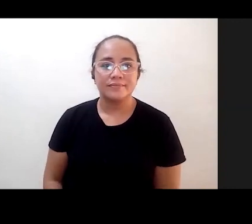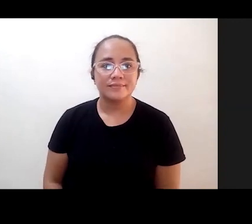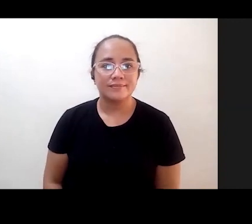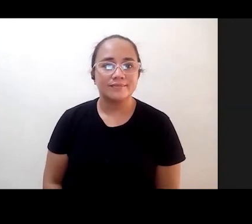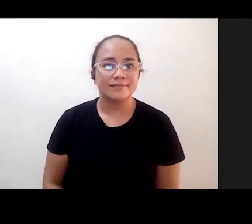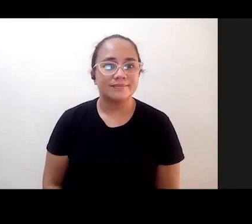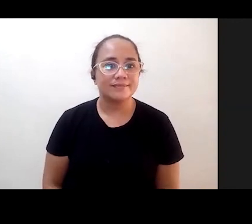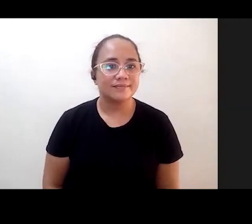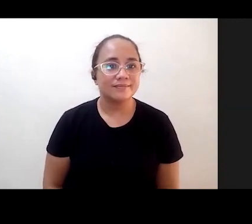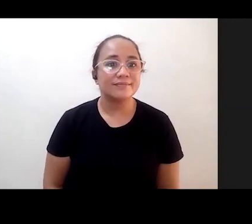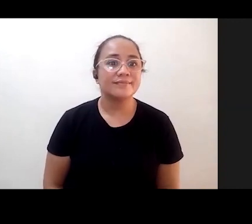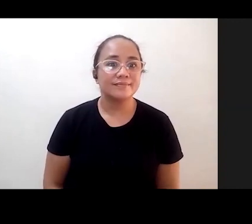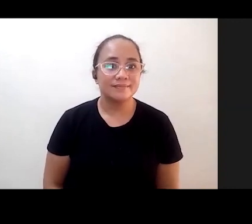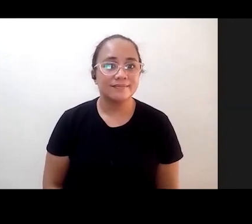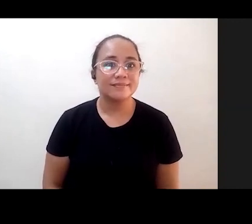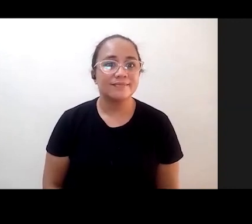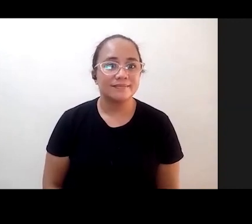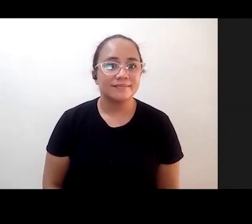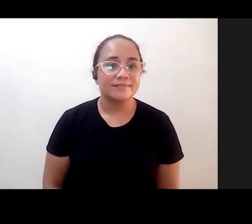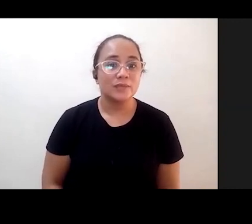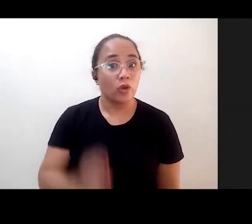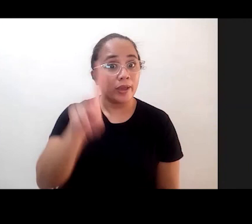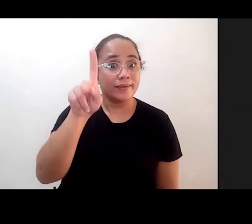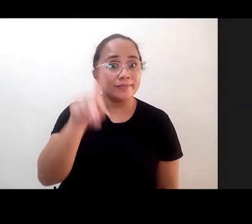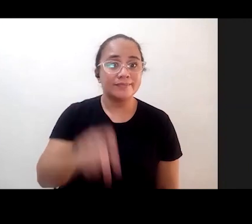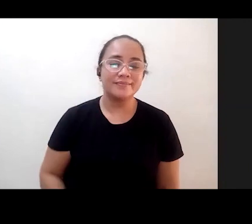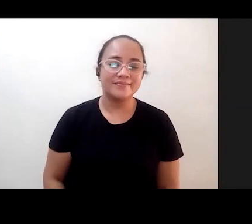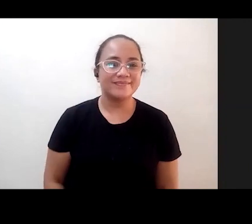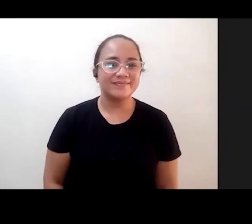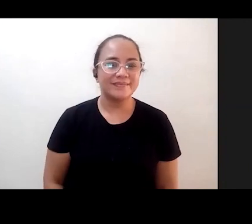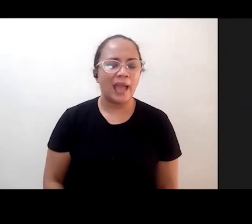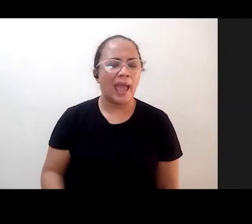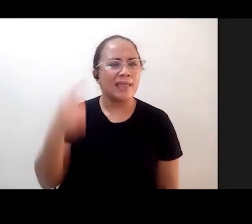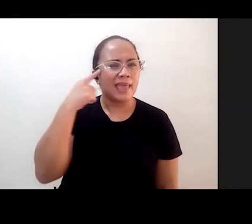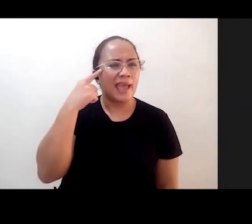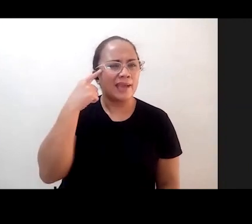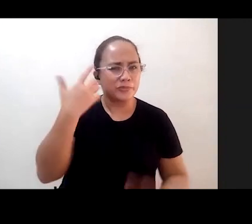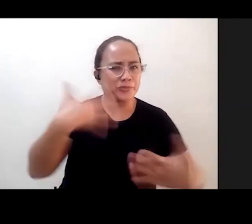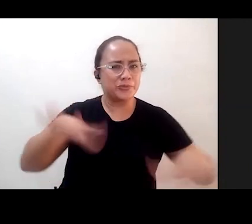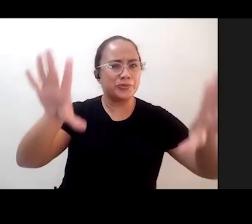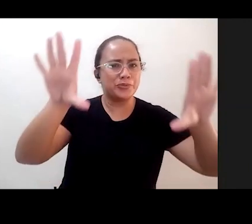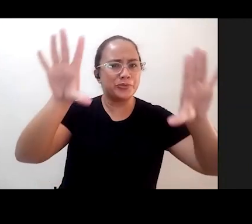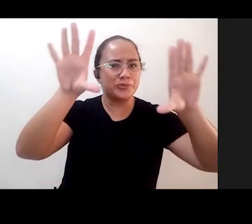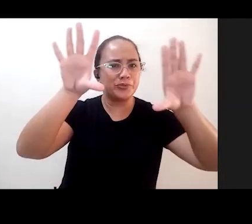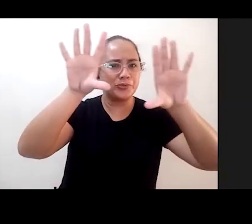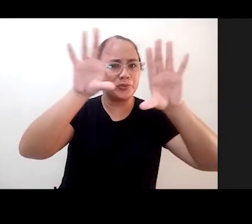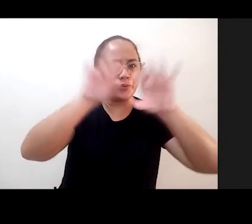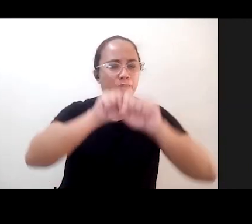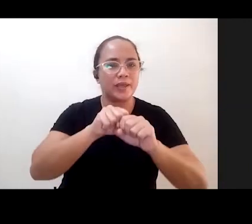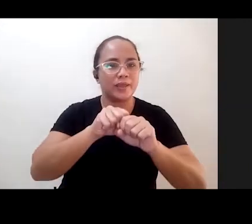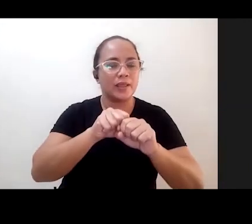Bring up. Okay. I think we're finished with the draft of 3 now.